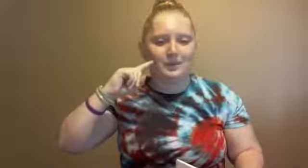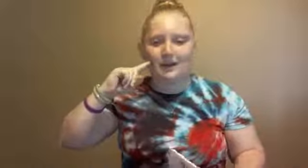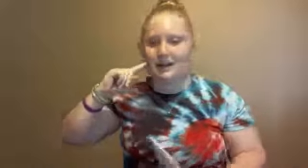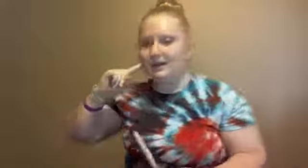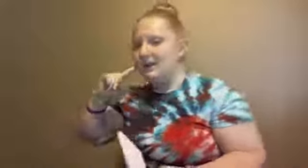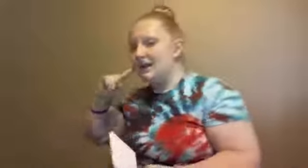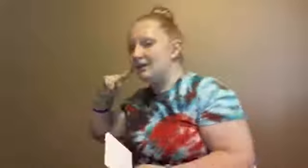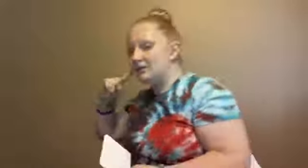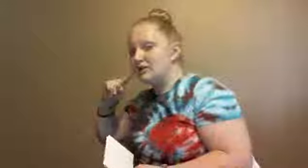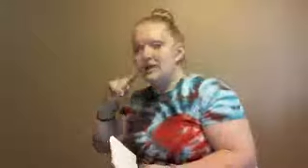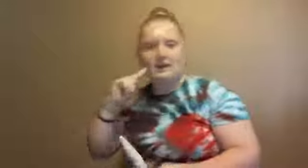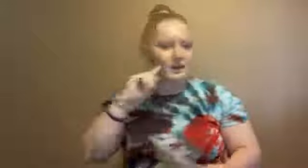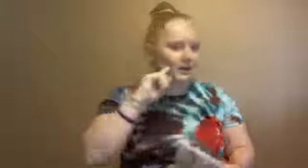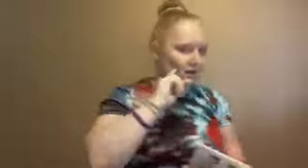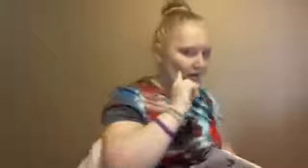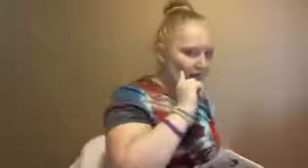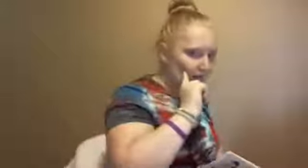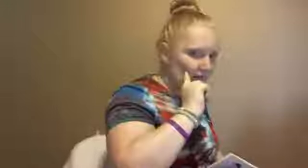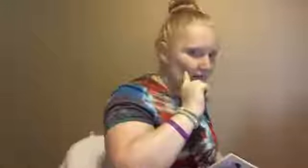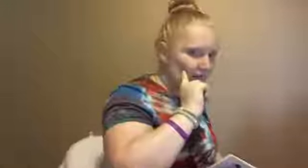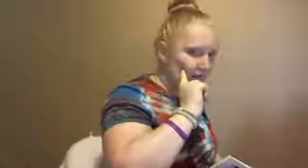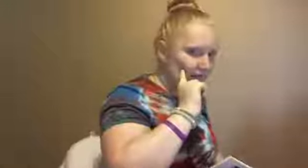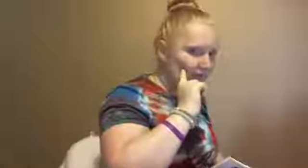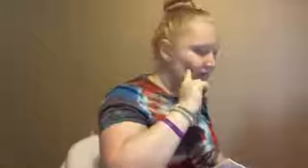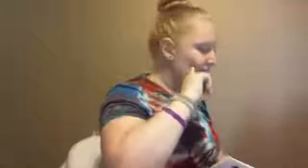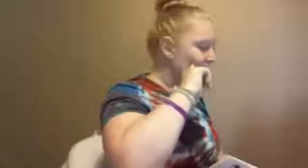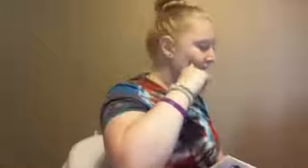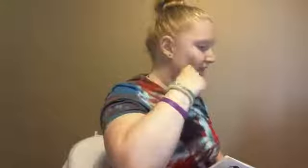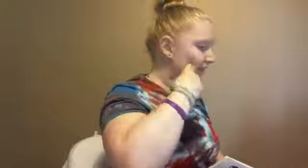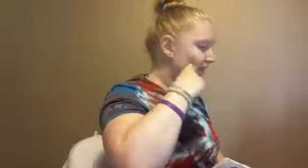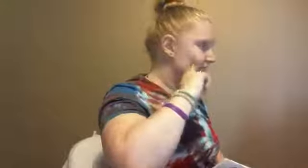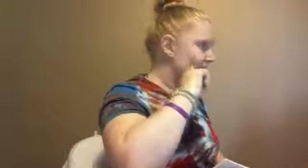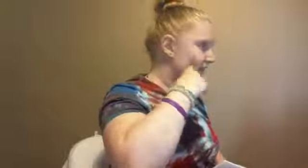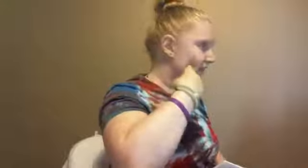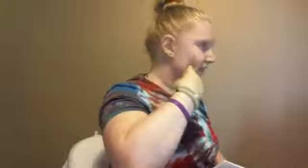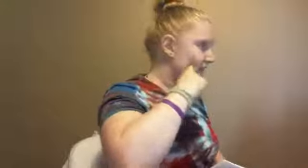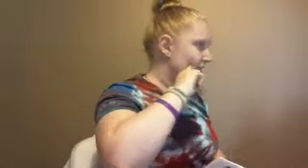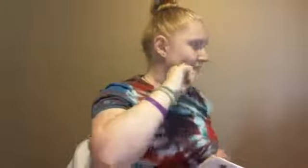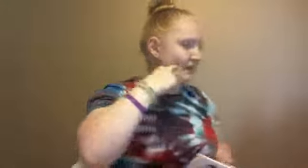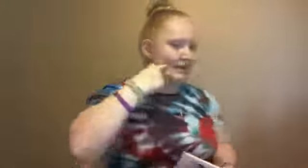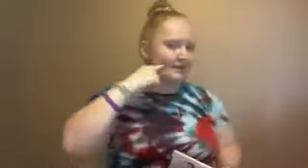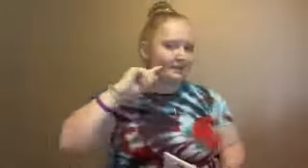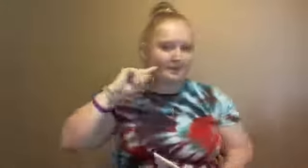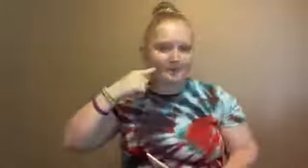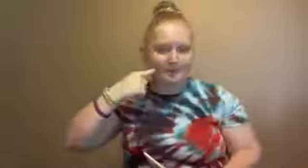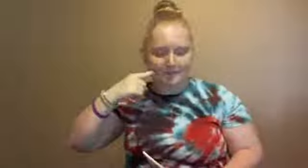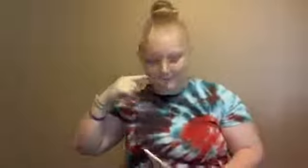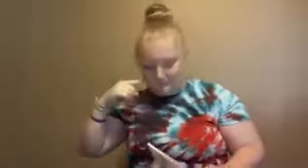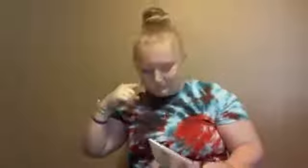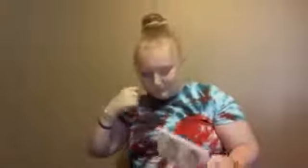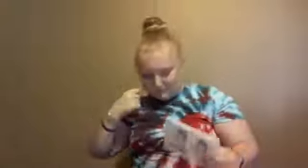your hand on your cheek like this and just twist it.